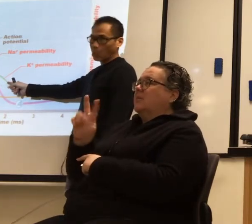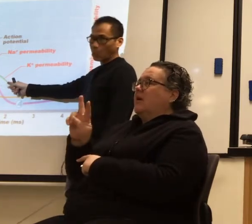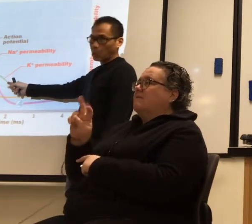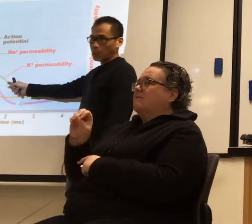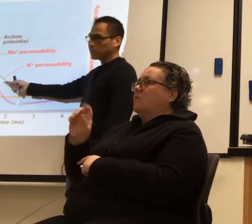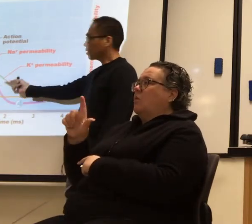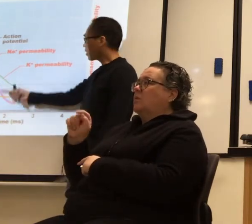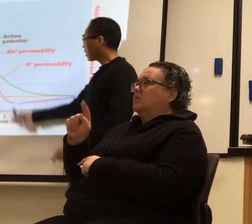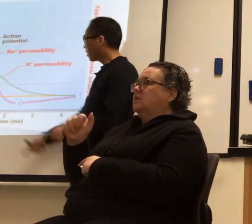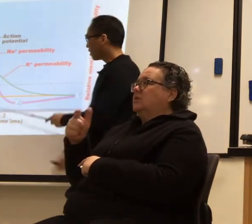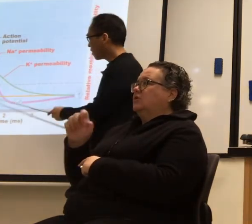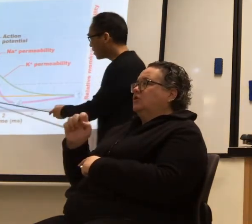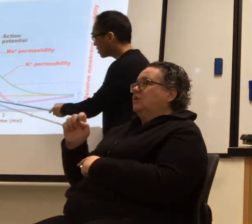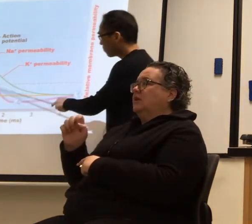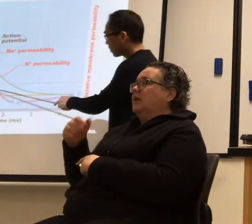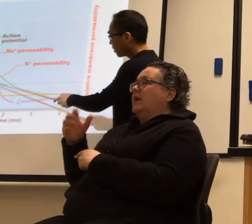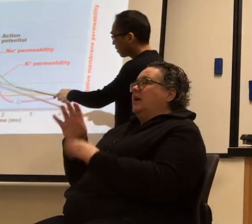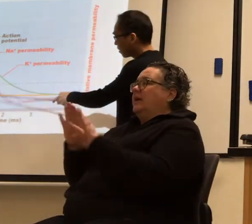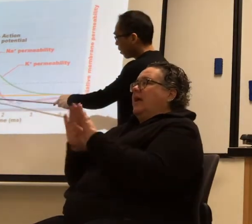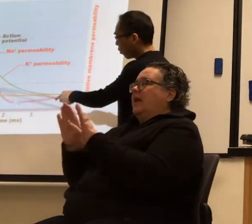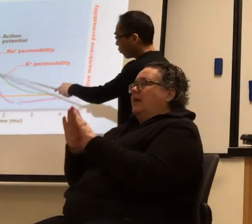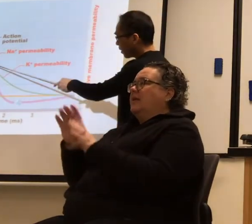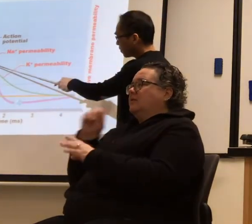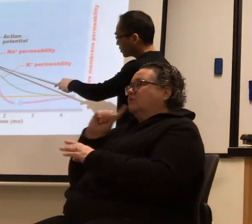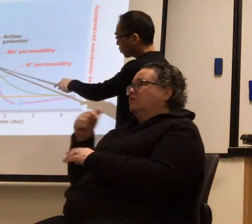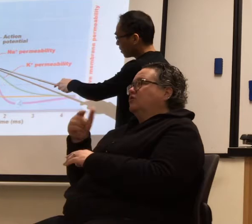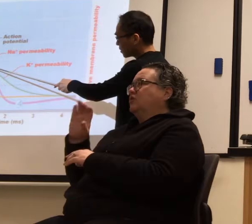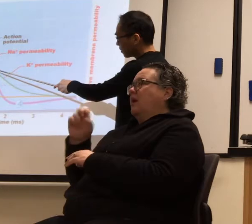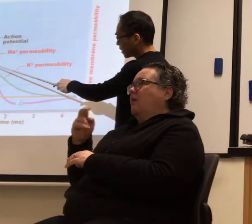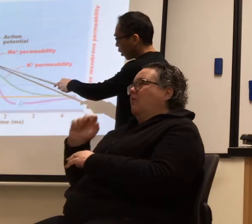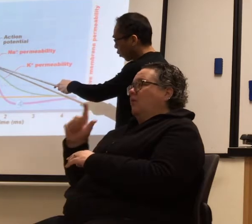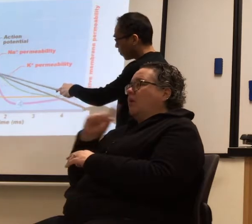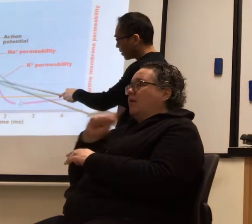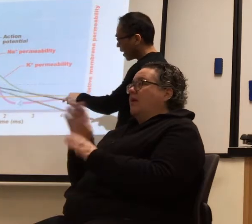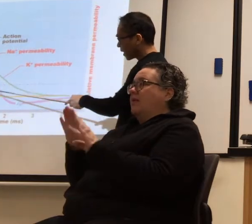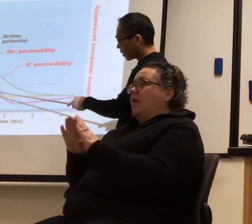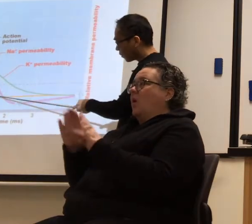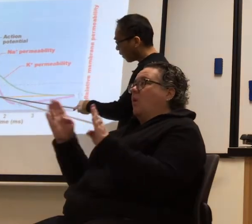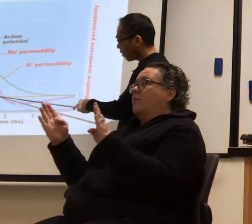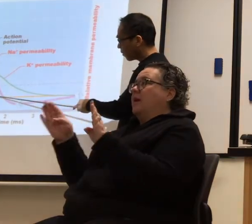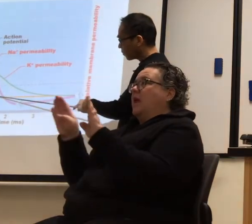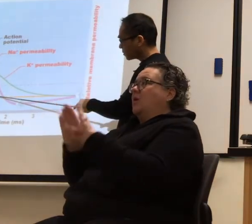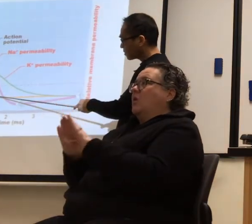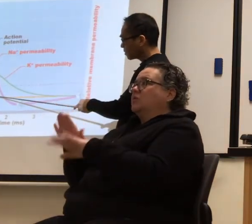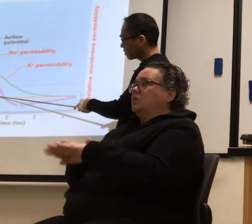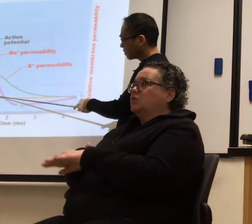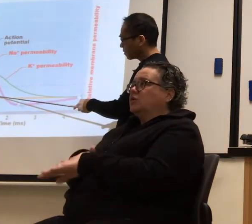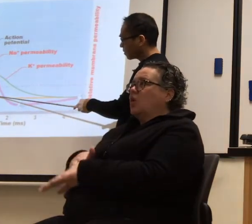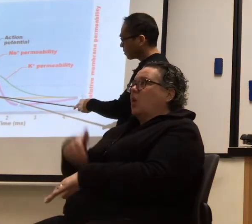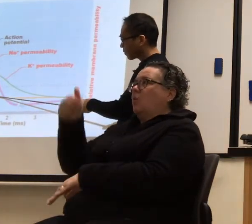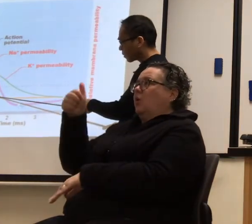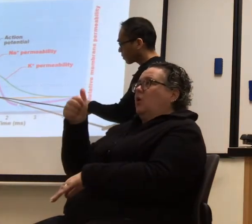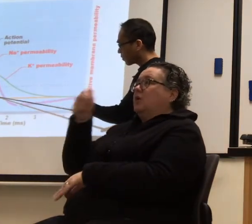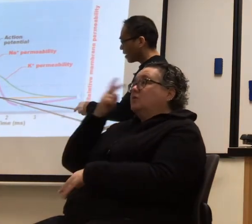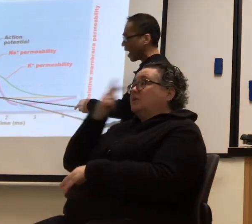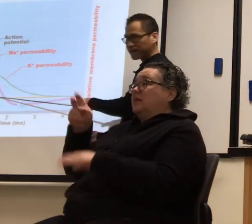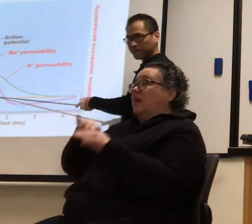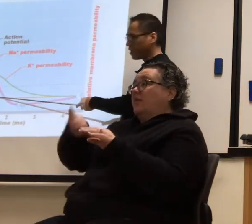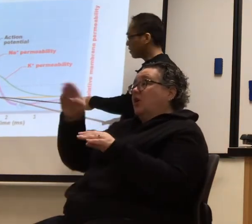slower. I mean, look at it. These open, the sodium channels, they open and close.